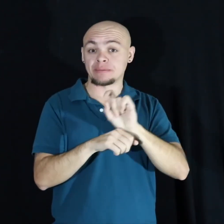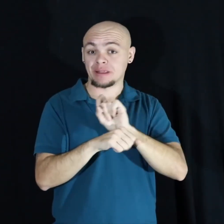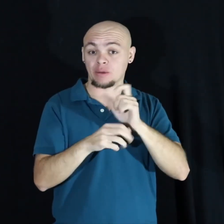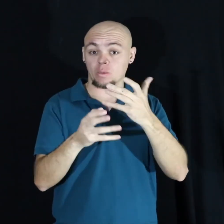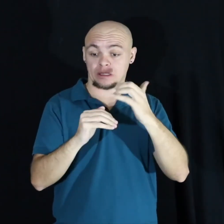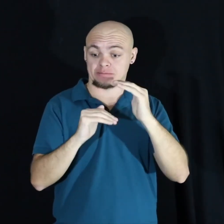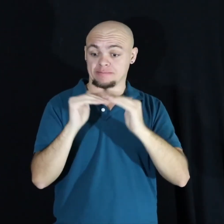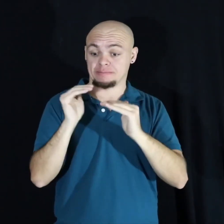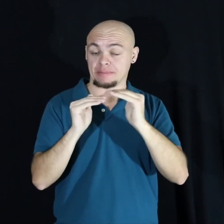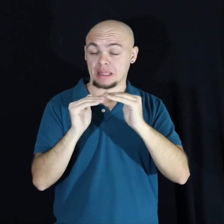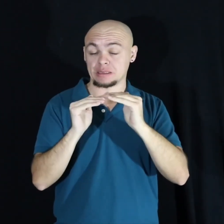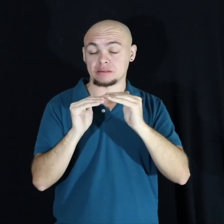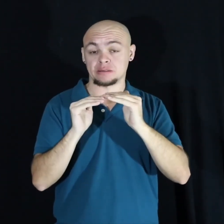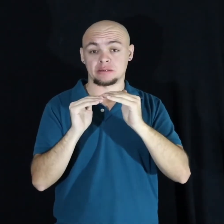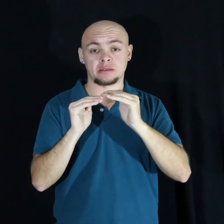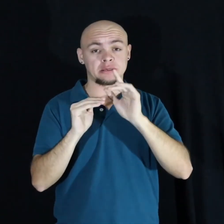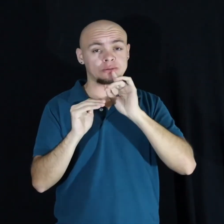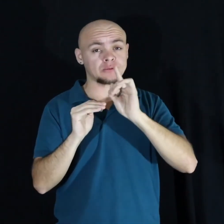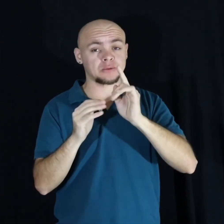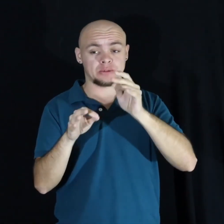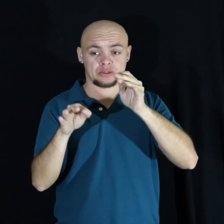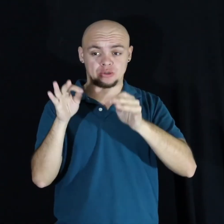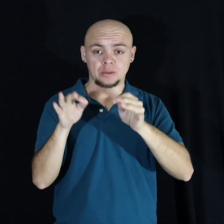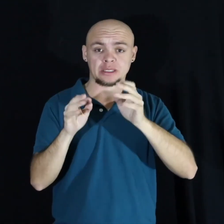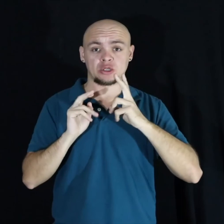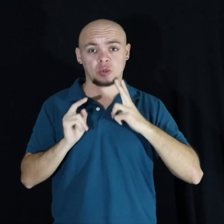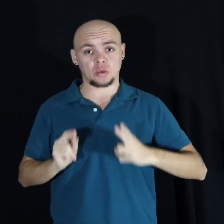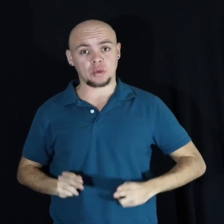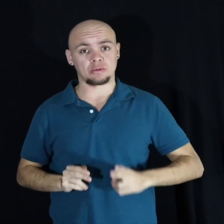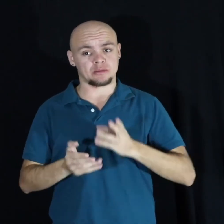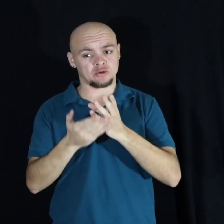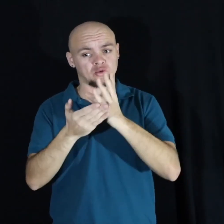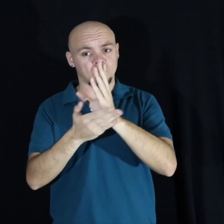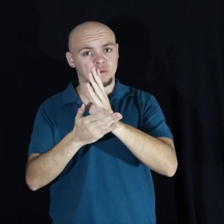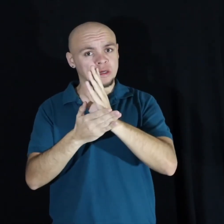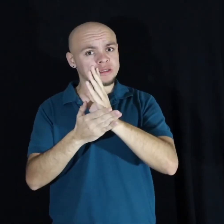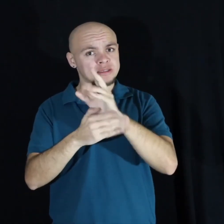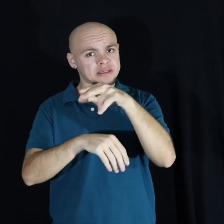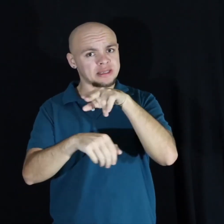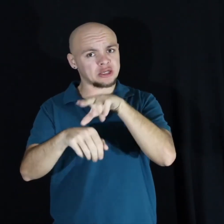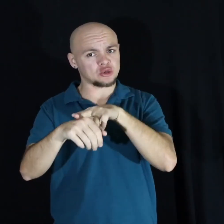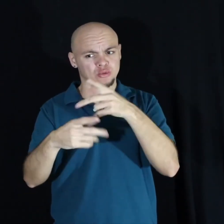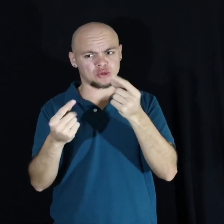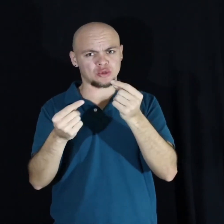a true, a just, and humane nation, what we need is